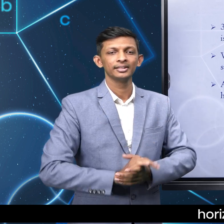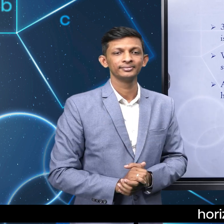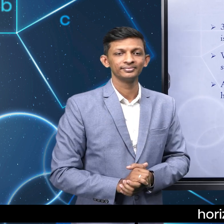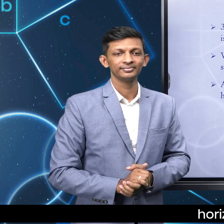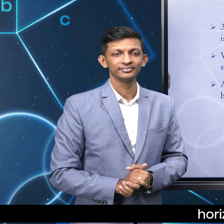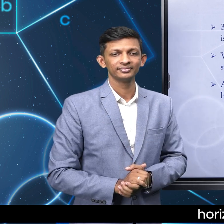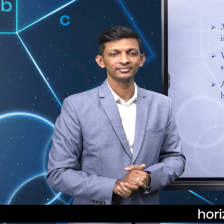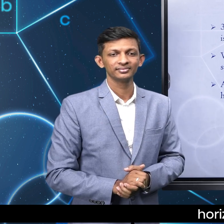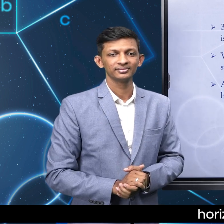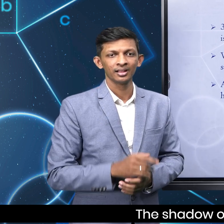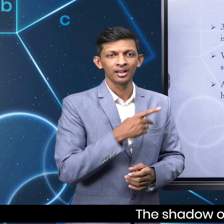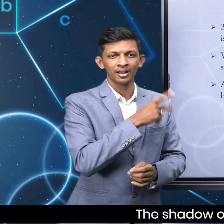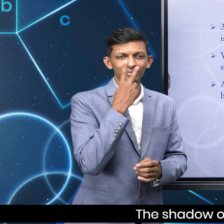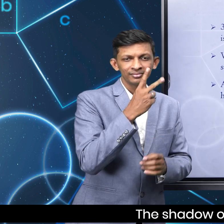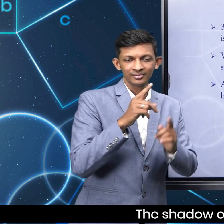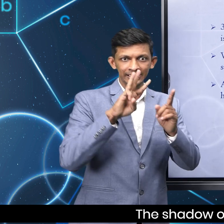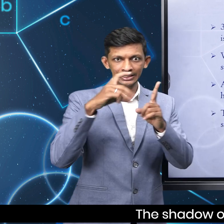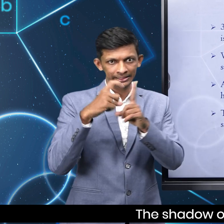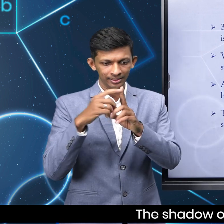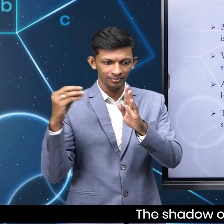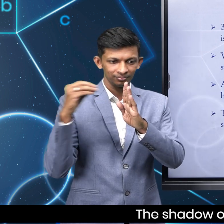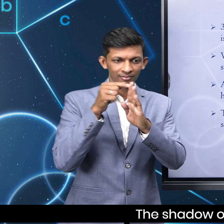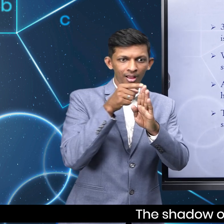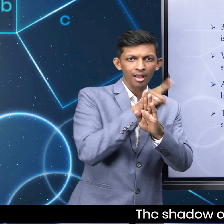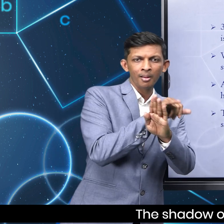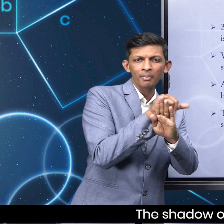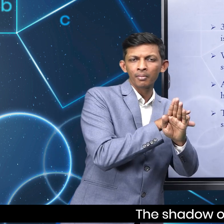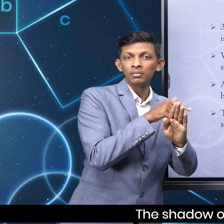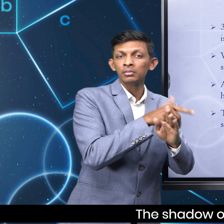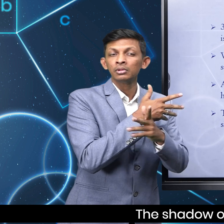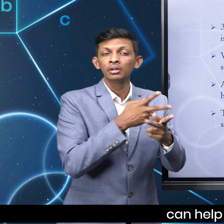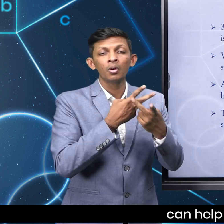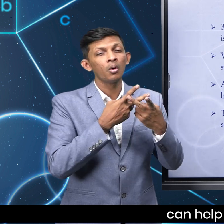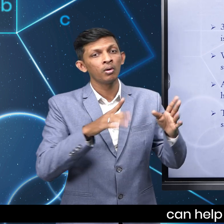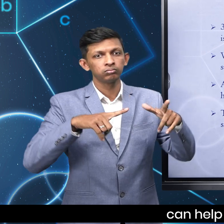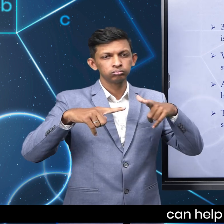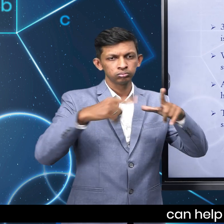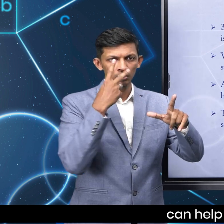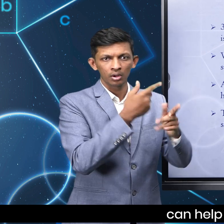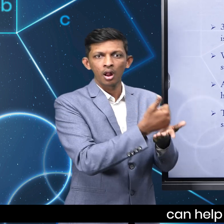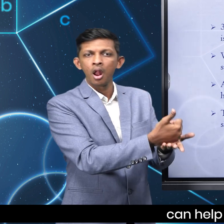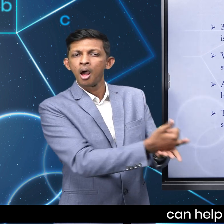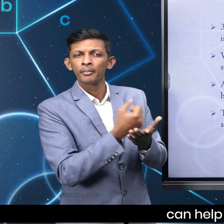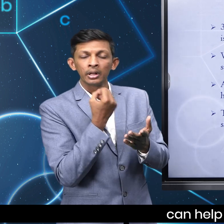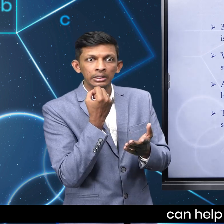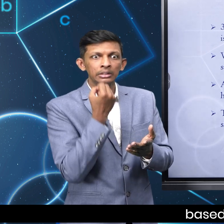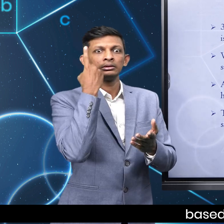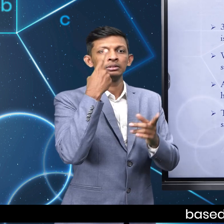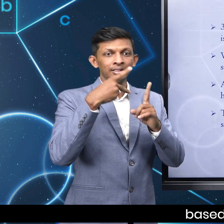horizontally or vertically. The shadow of a 3D object on a flat surface can help us understand its shape based on the